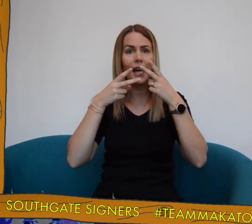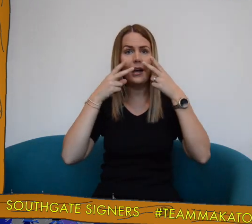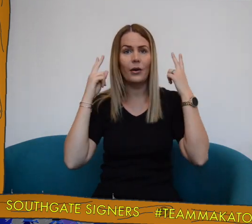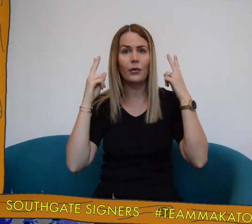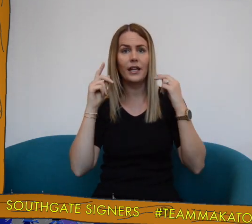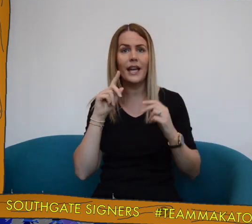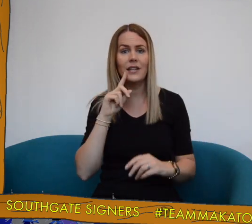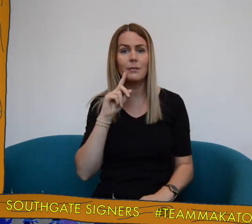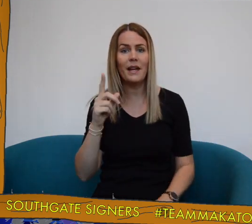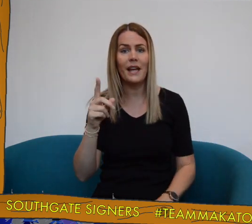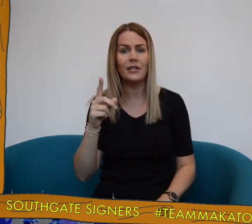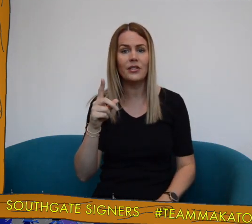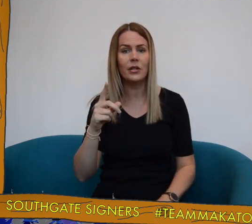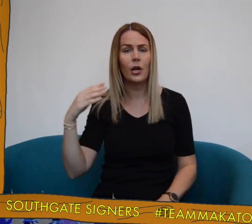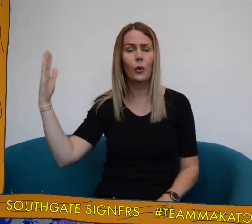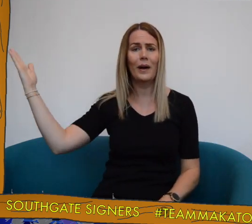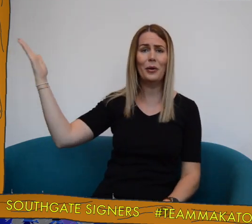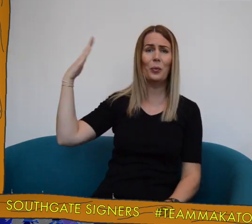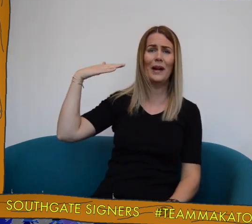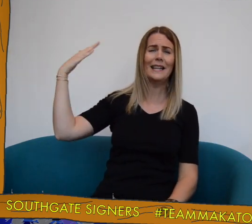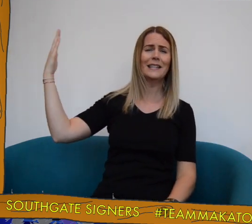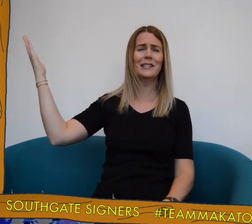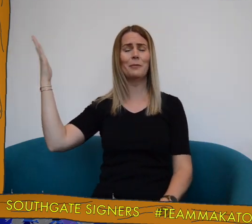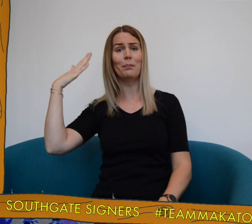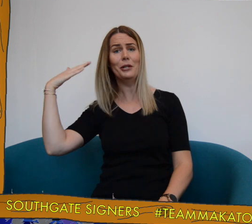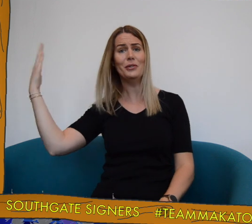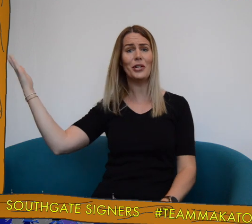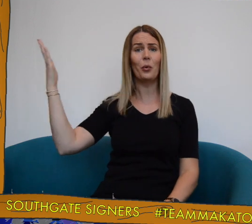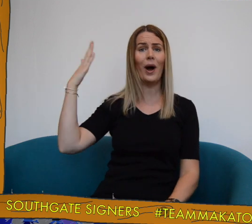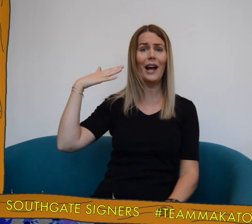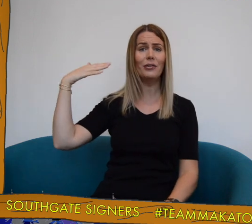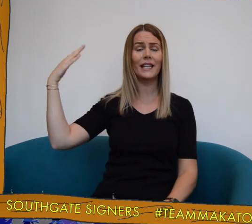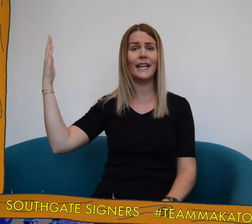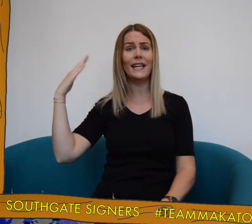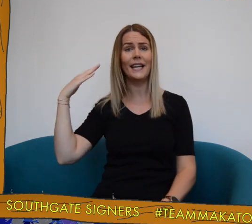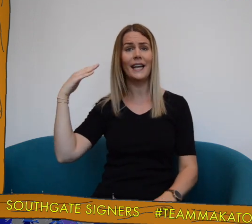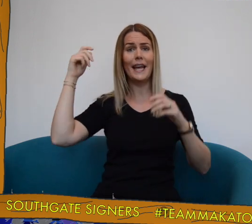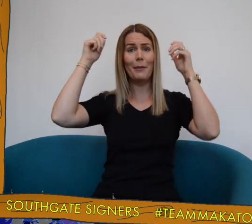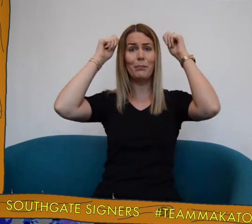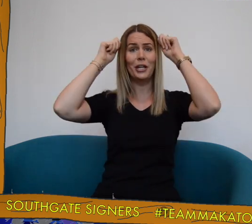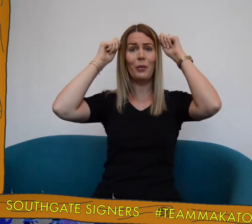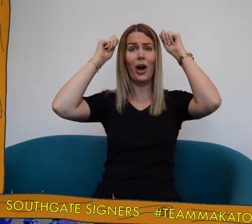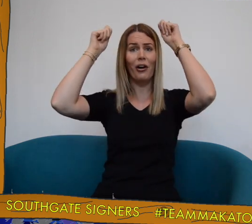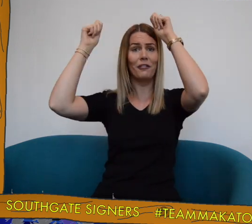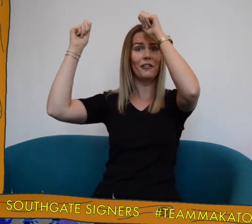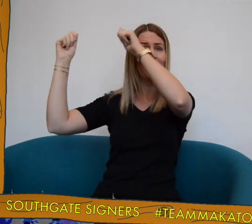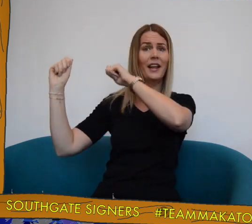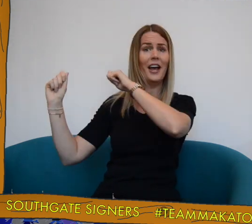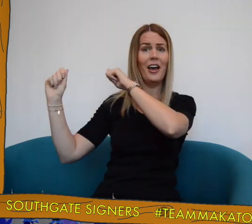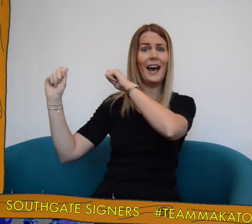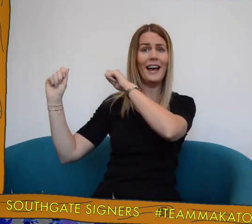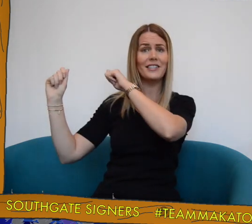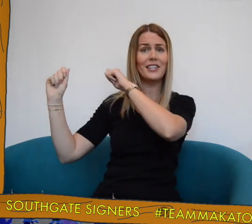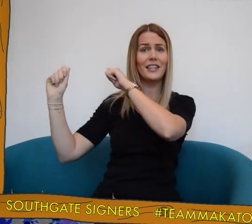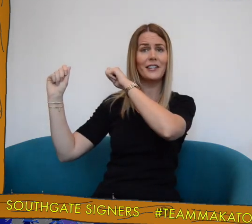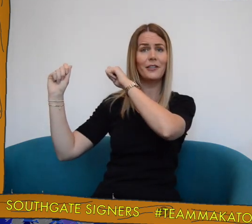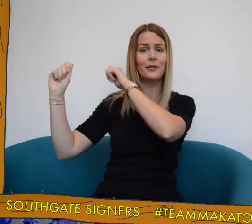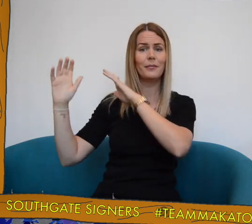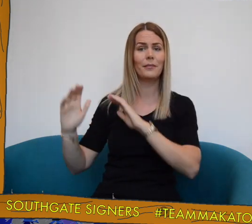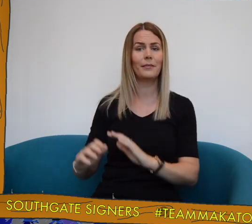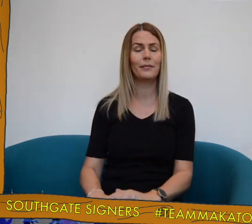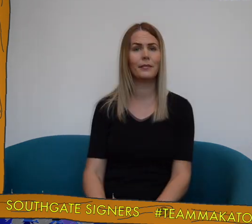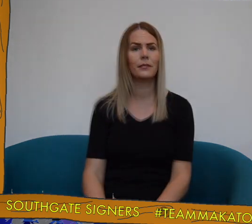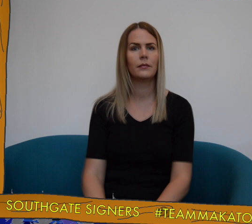and how the cat spat when the wind blew so wildly it blew off her hat.